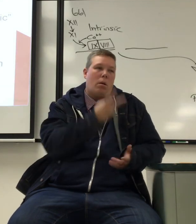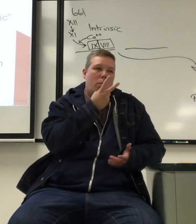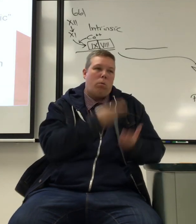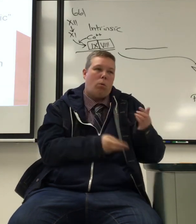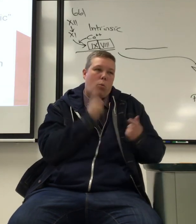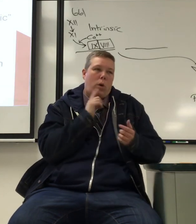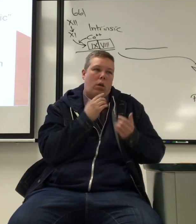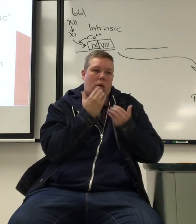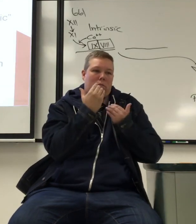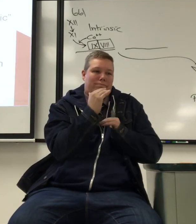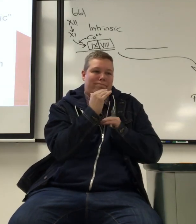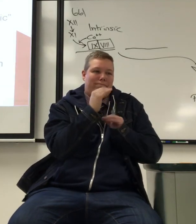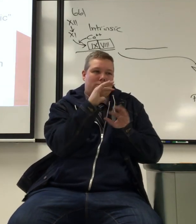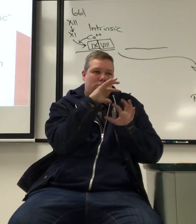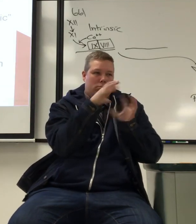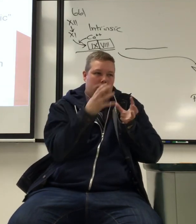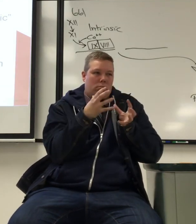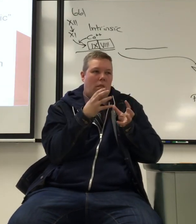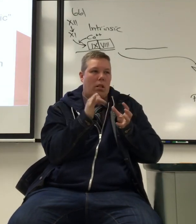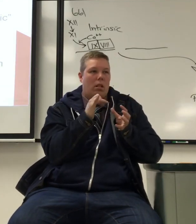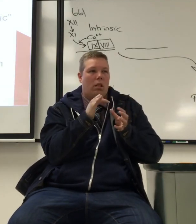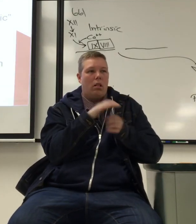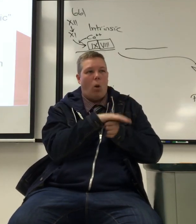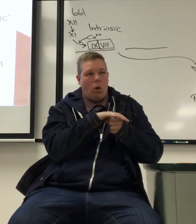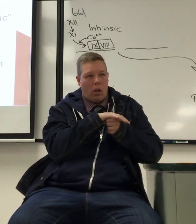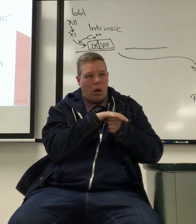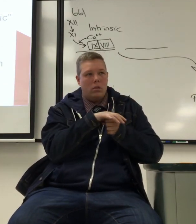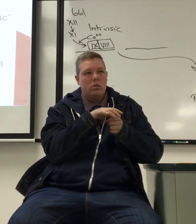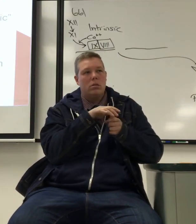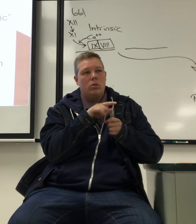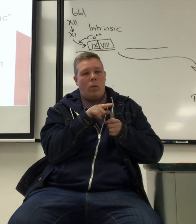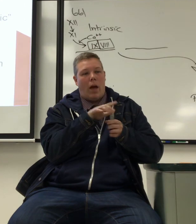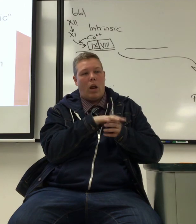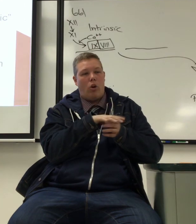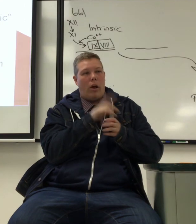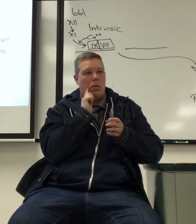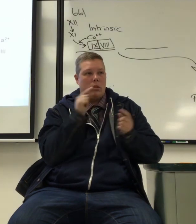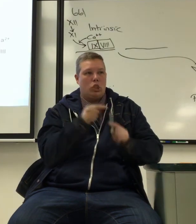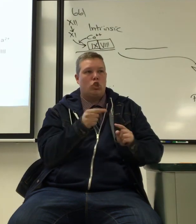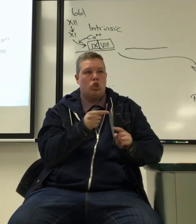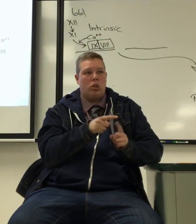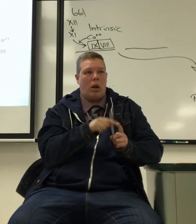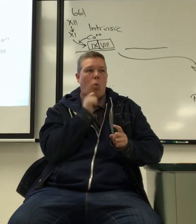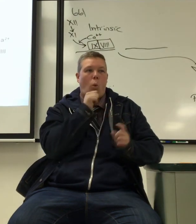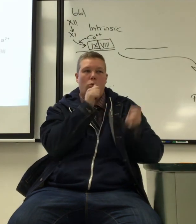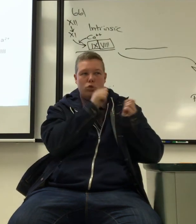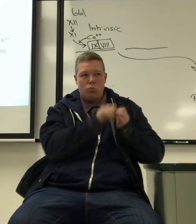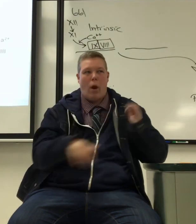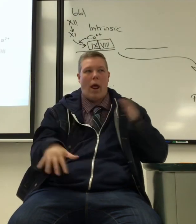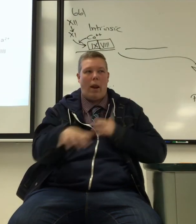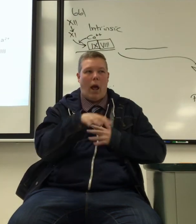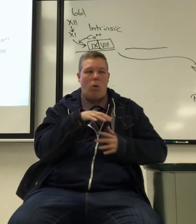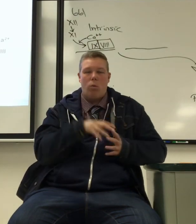localizing the effects of factor 10 to the area that is injured. So this common